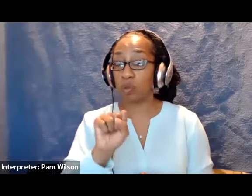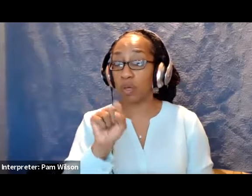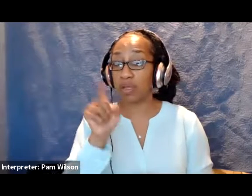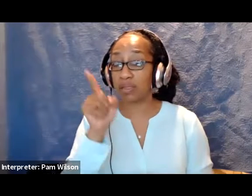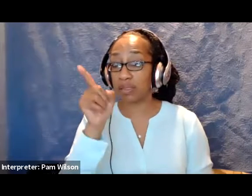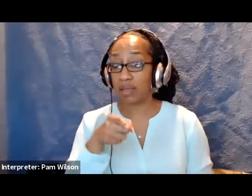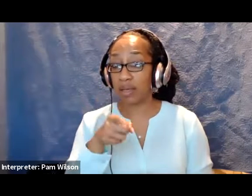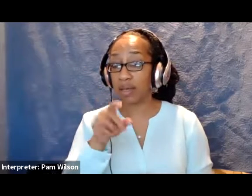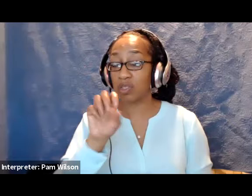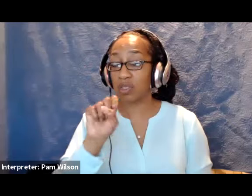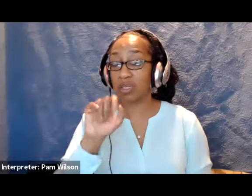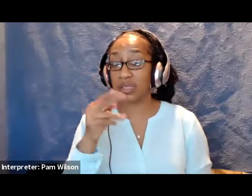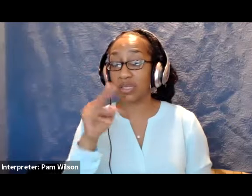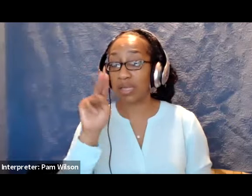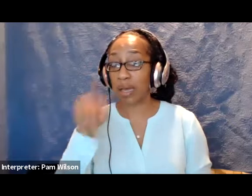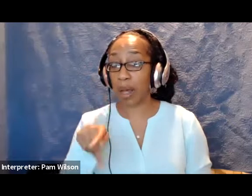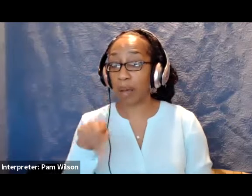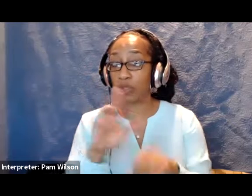address.